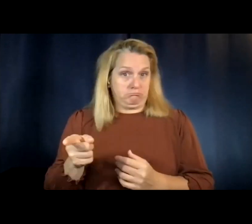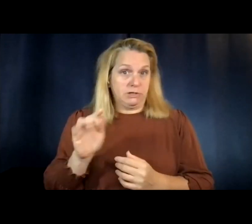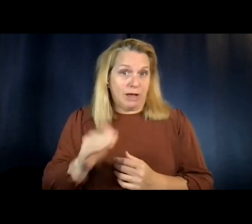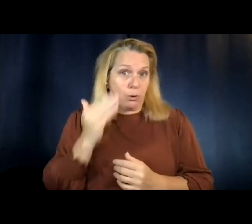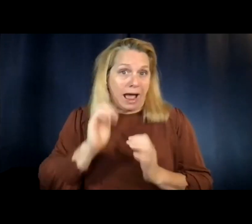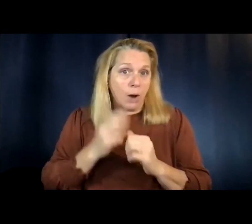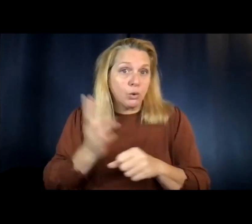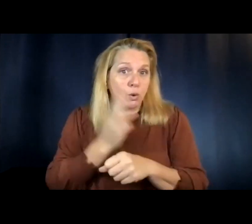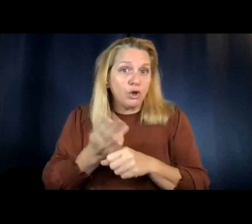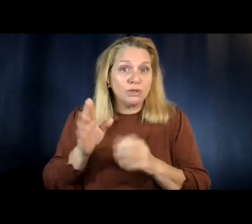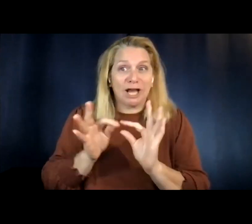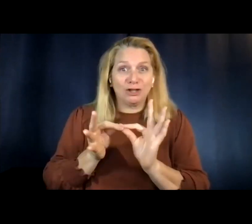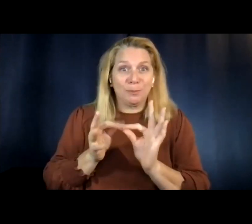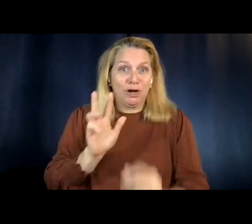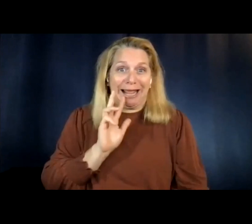at 3 years old?